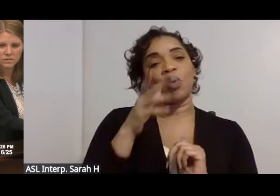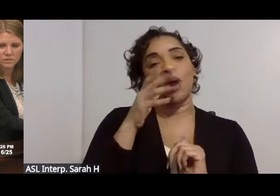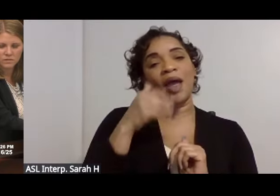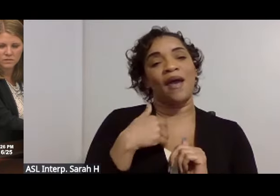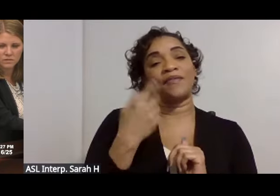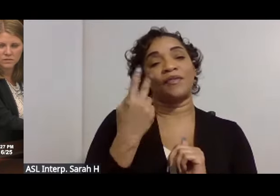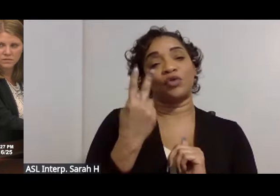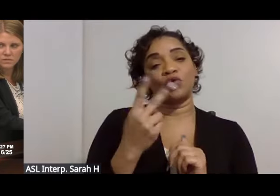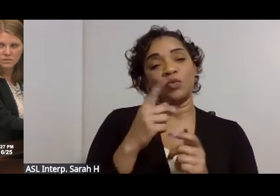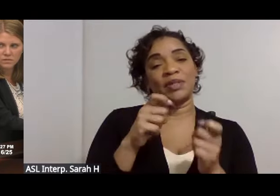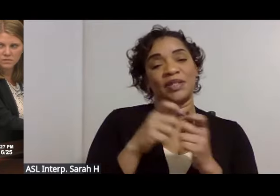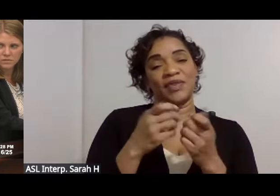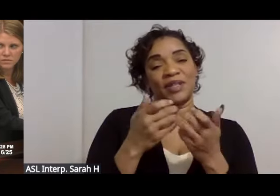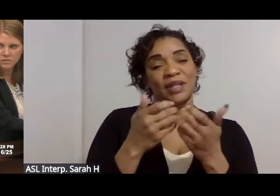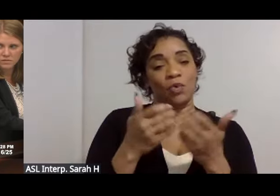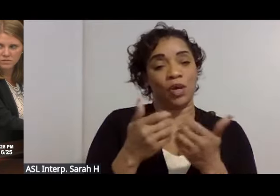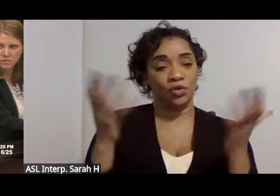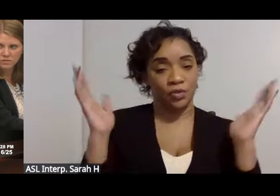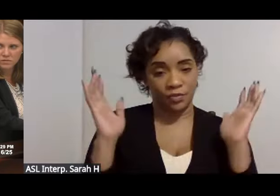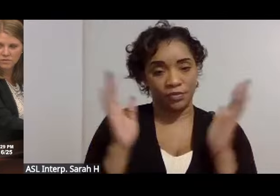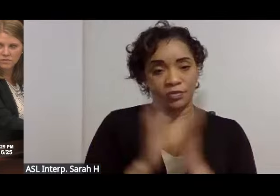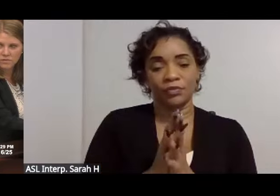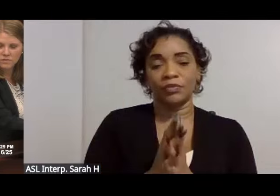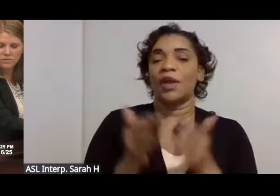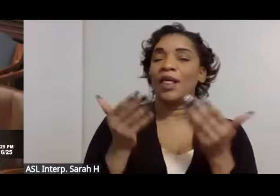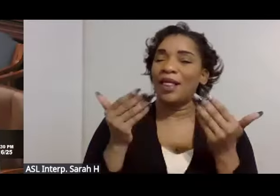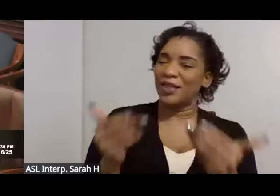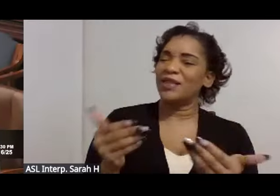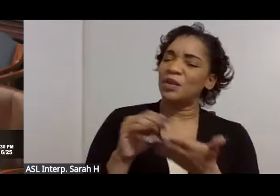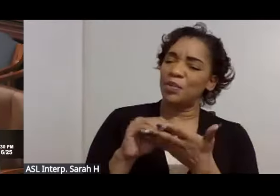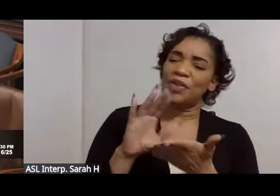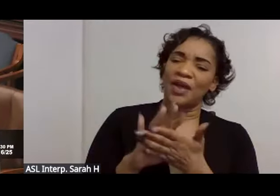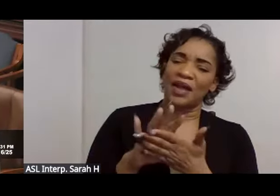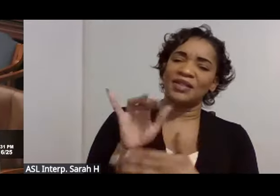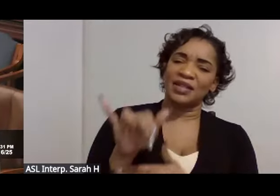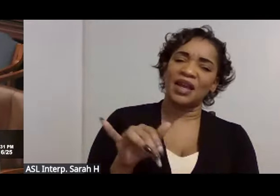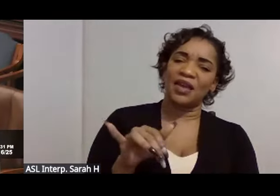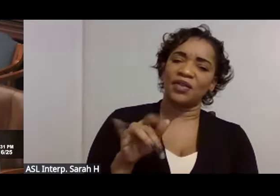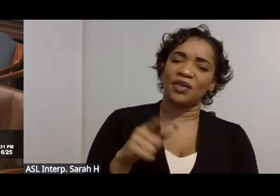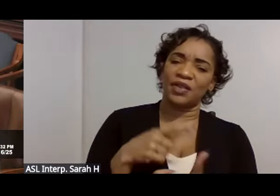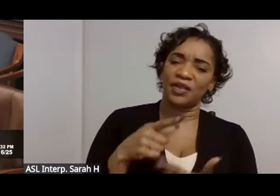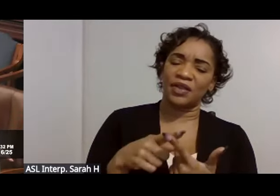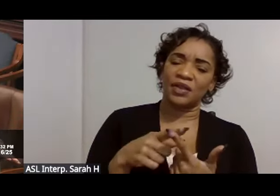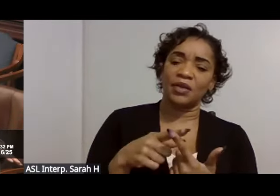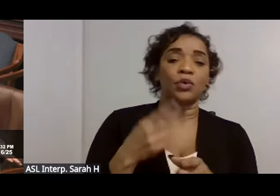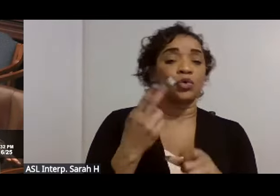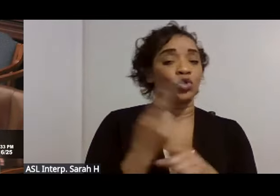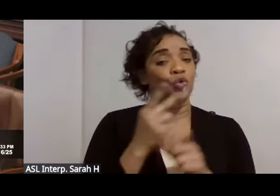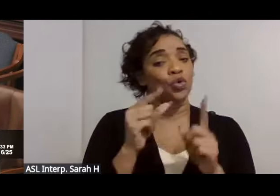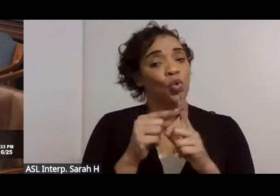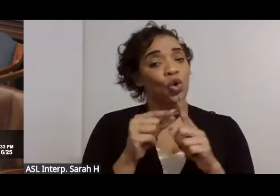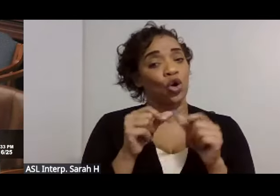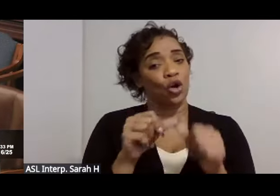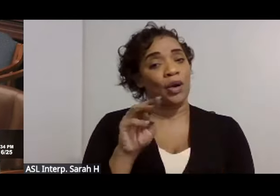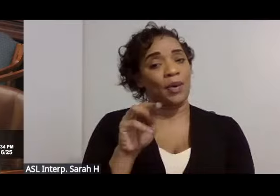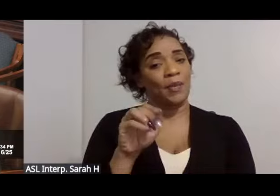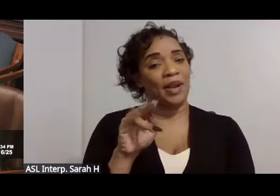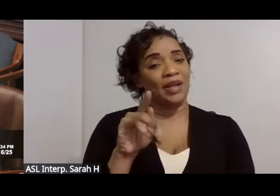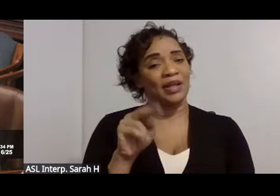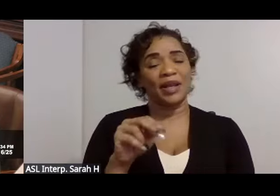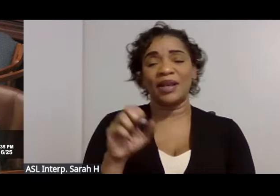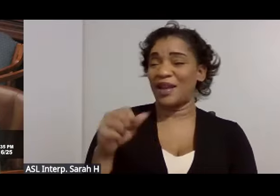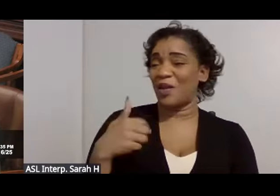separations. Let's do this. So, Let's put yeah. that together Could we- in the writing and Yes. let's. Could you let's use the print word it, and then maintain? Let's move it to a vote. Yeah. We've got other business yet